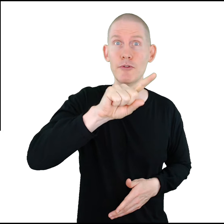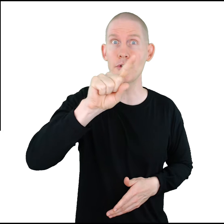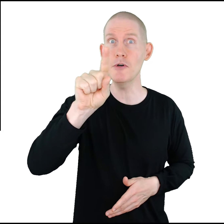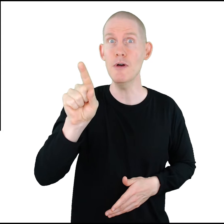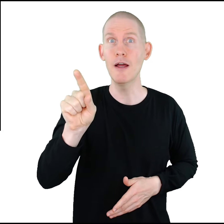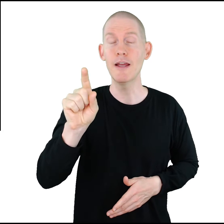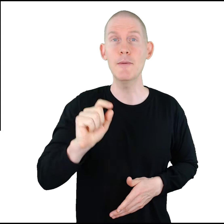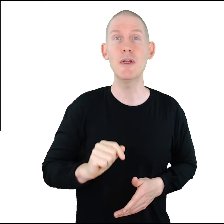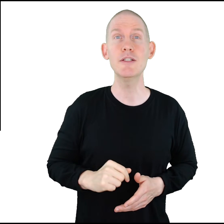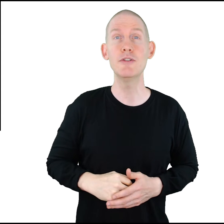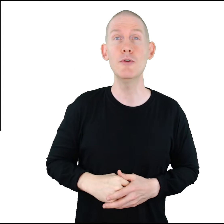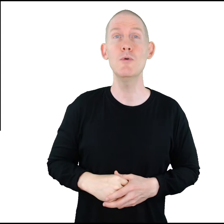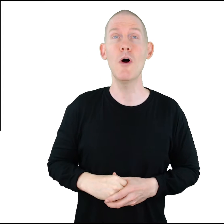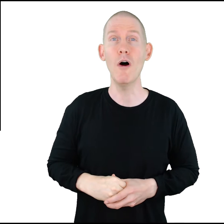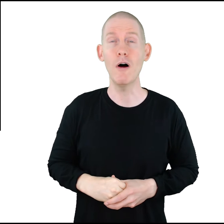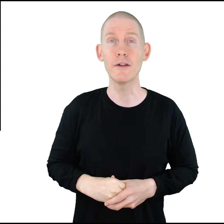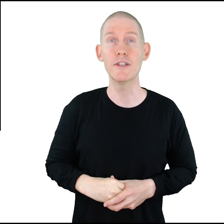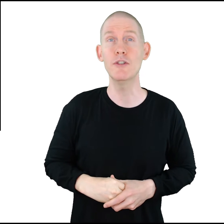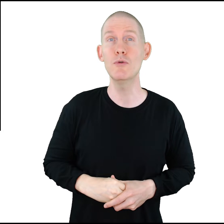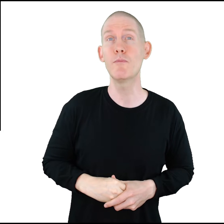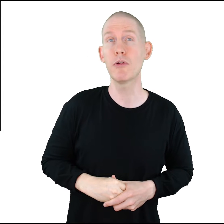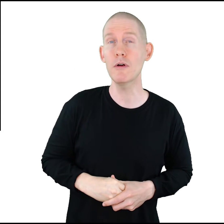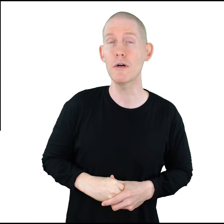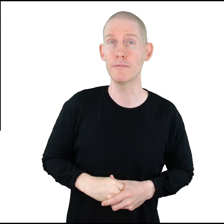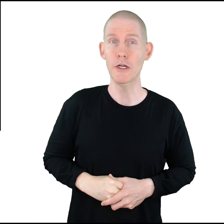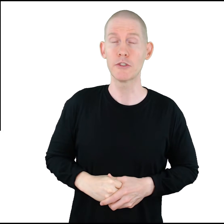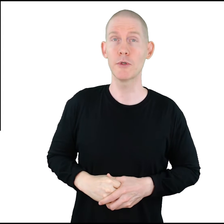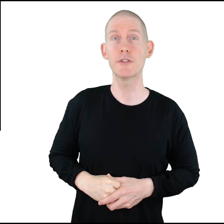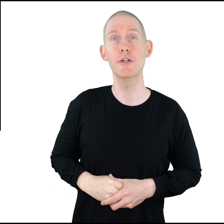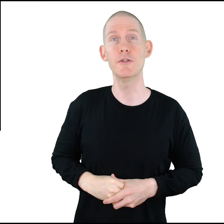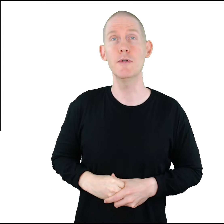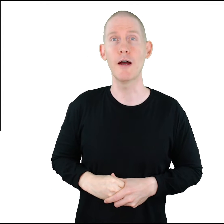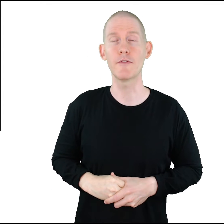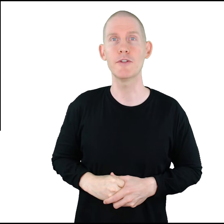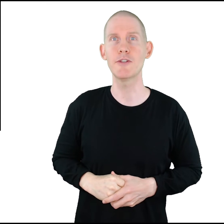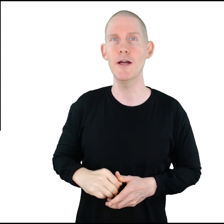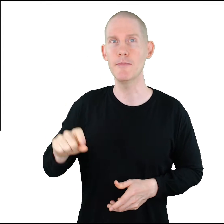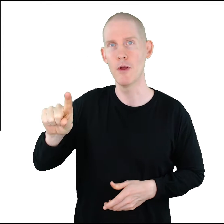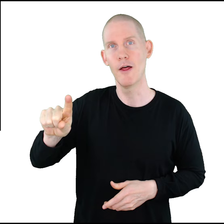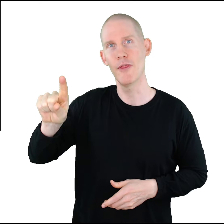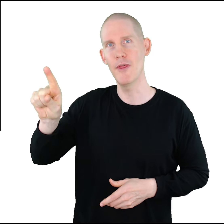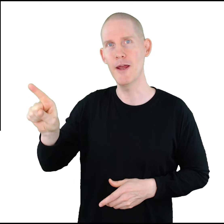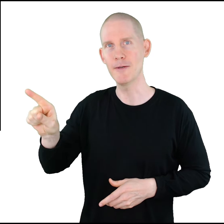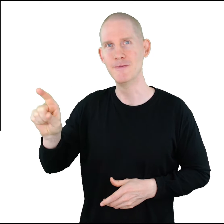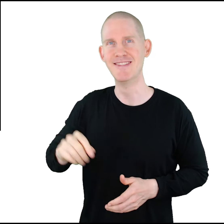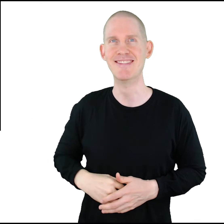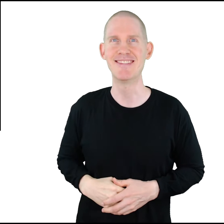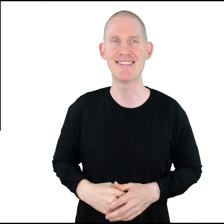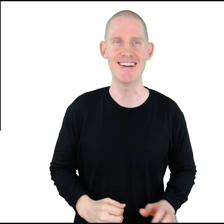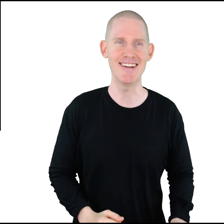do, it means you all, as in you plural. So we're just going to do it off to the side. They.